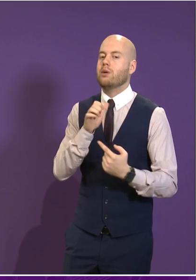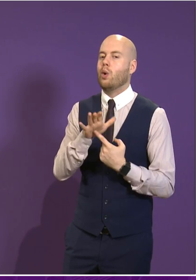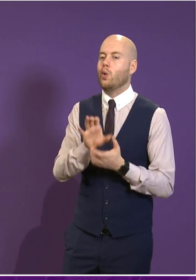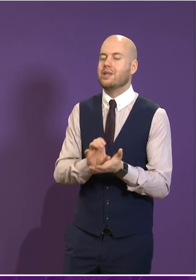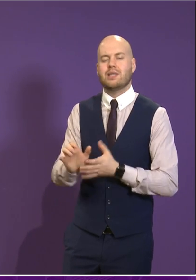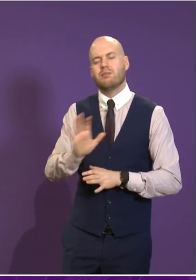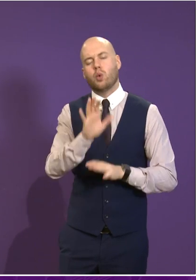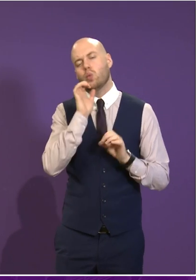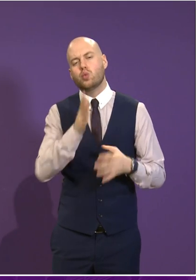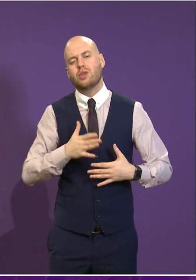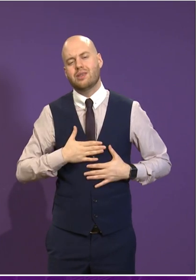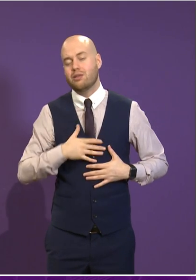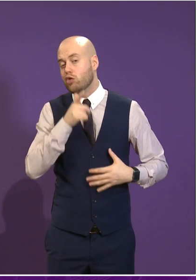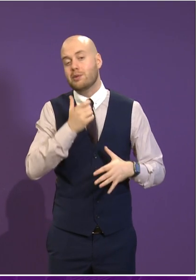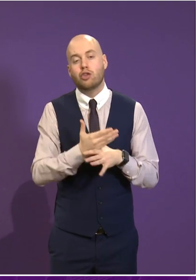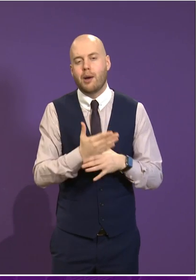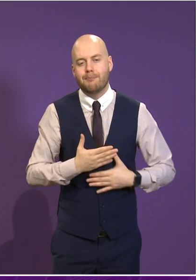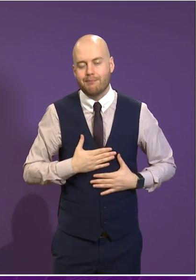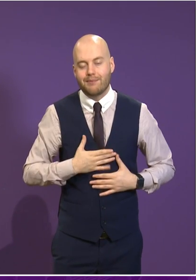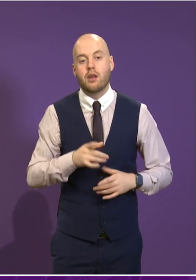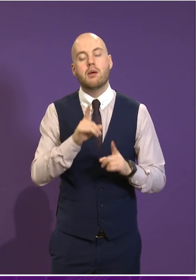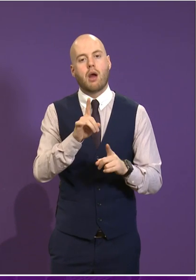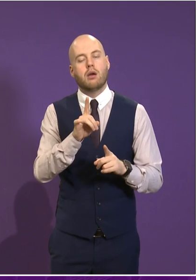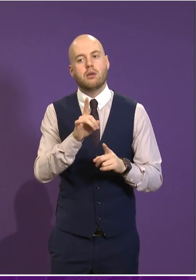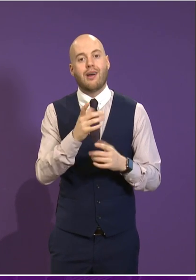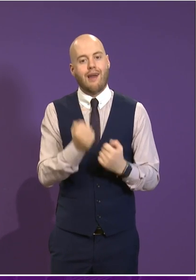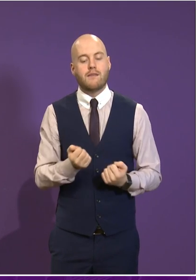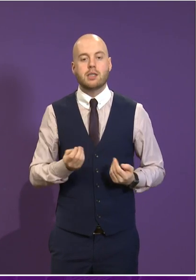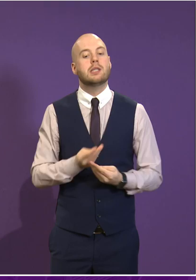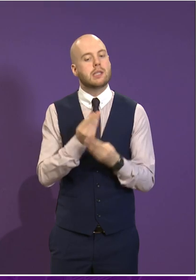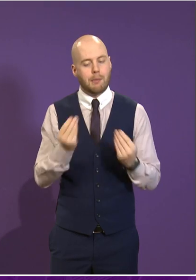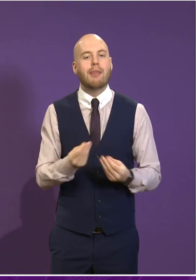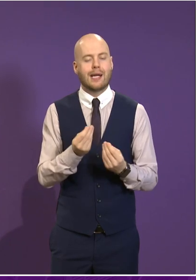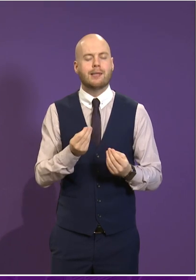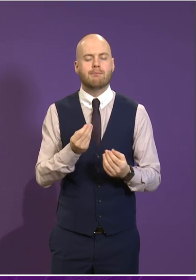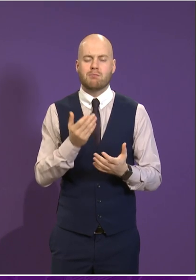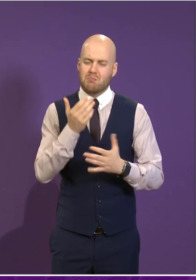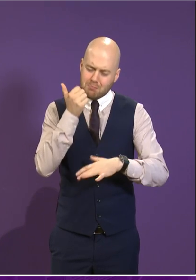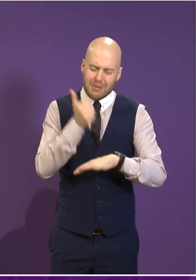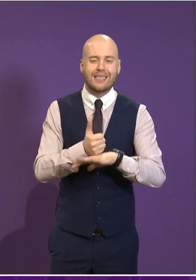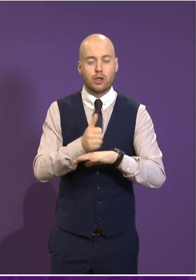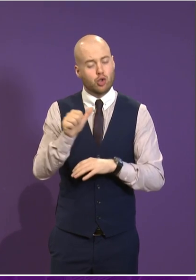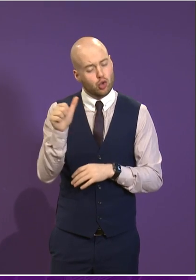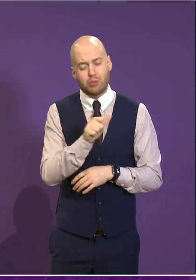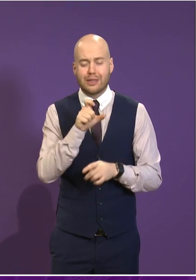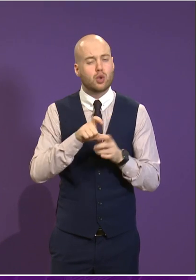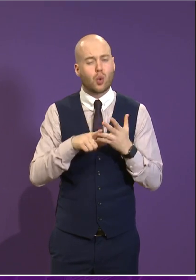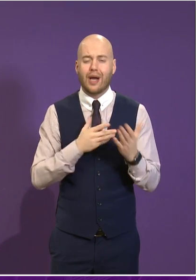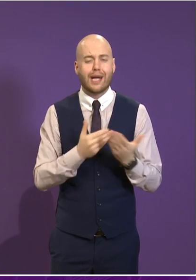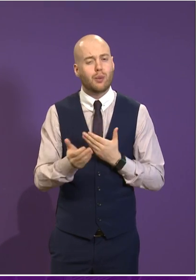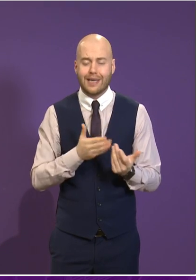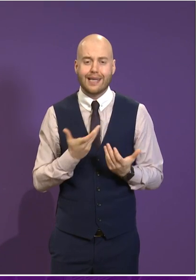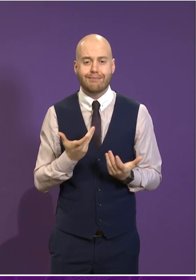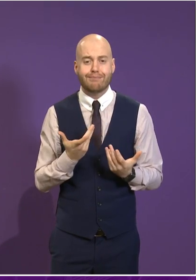is something quite fundamental about that this is what we should be doing anyway. You know, we all want more